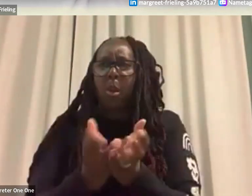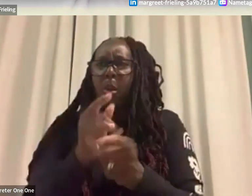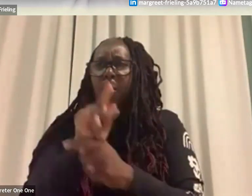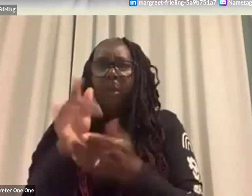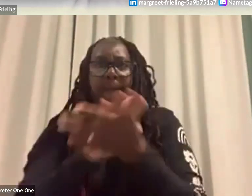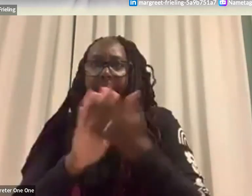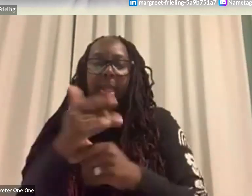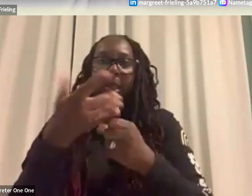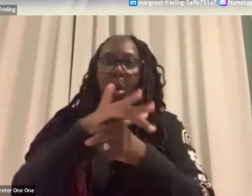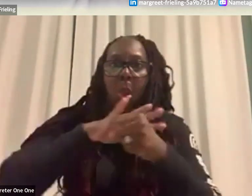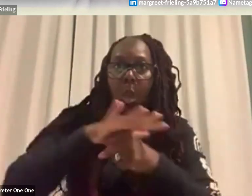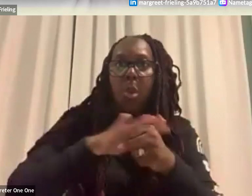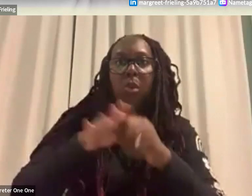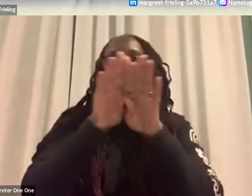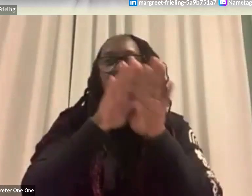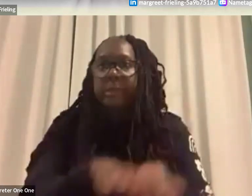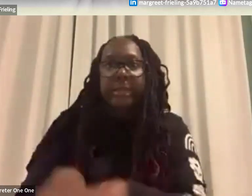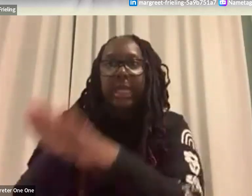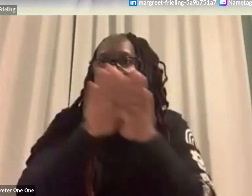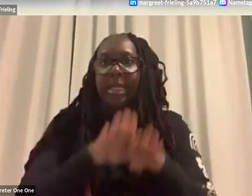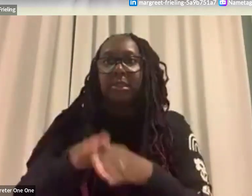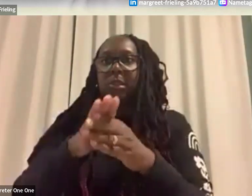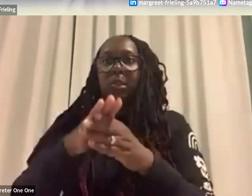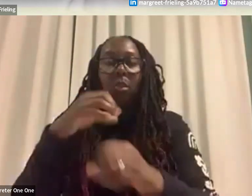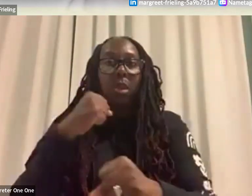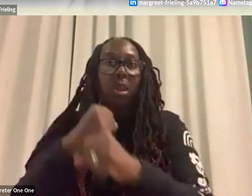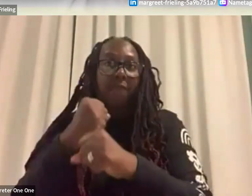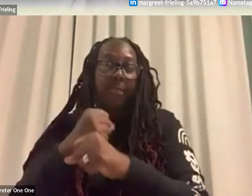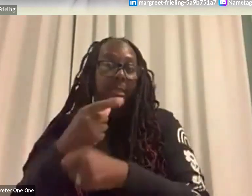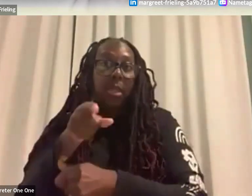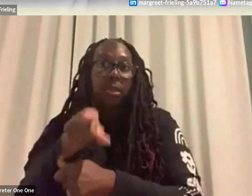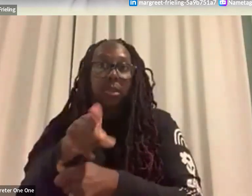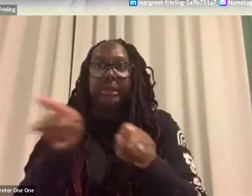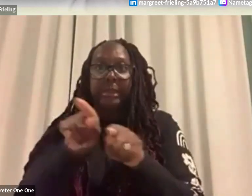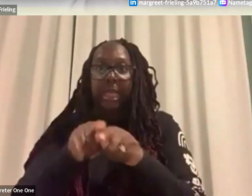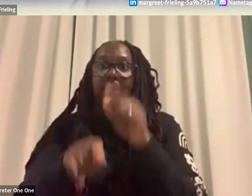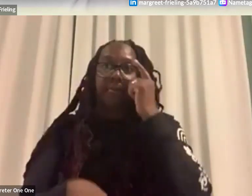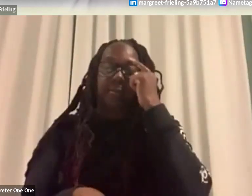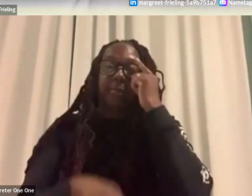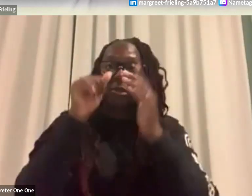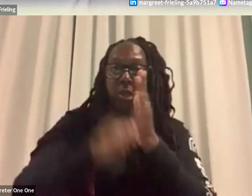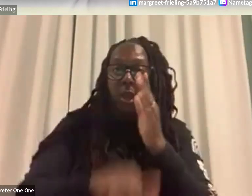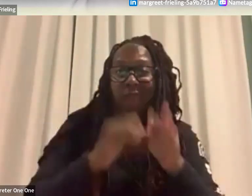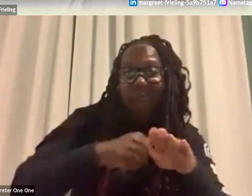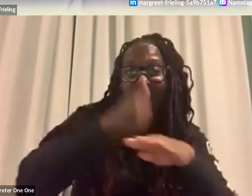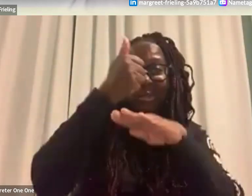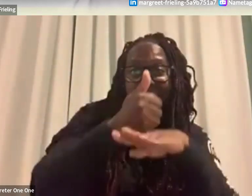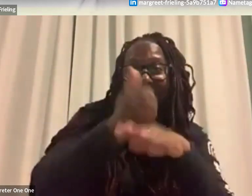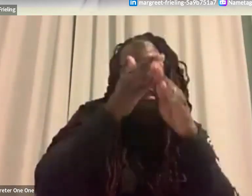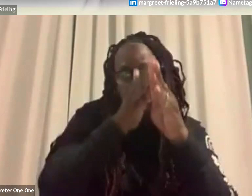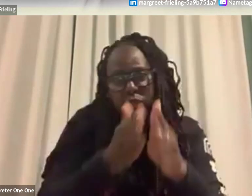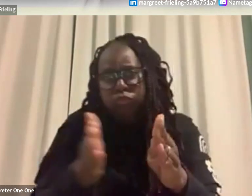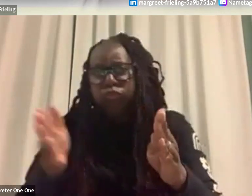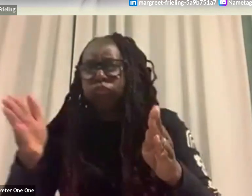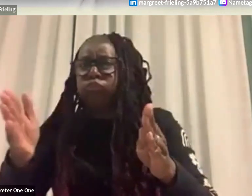at a local, regional, national, or international level of government. And it goes all the way from the foundations of donut economics